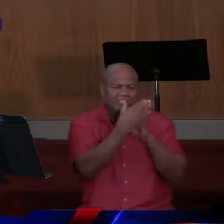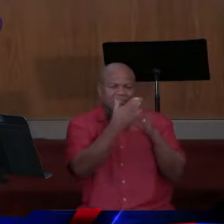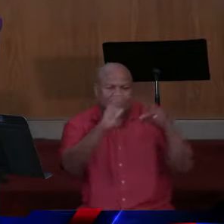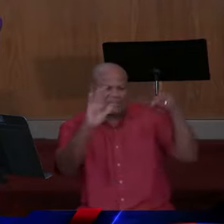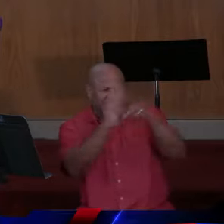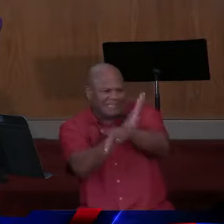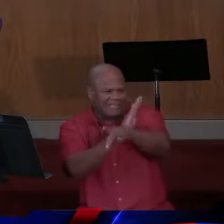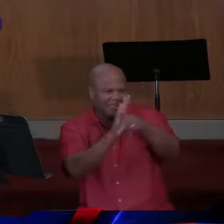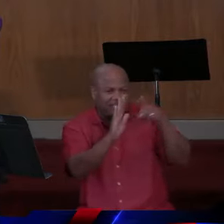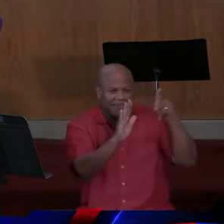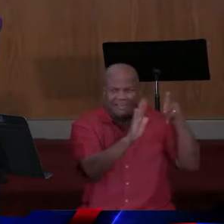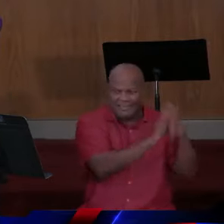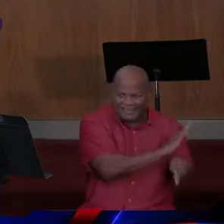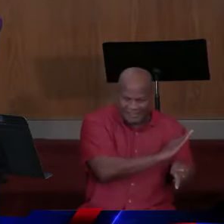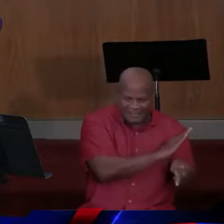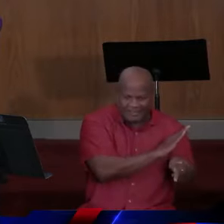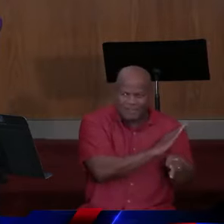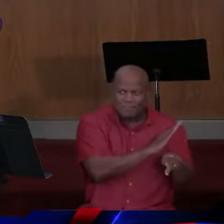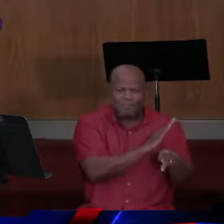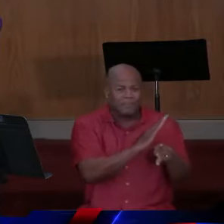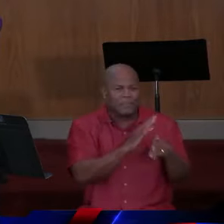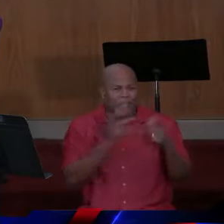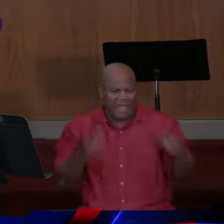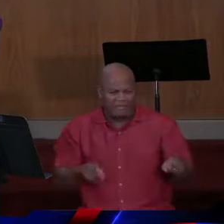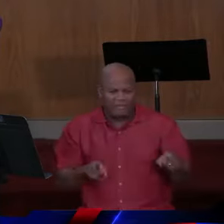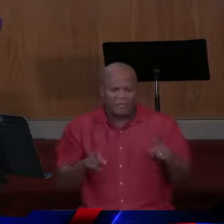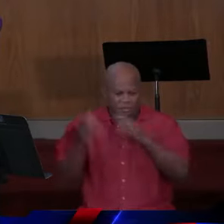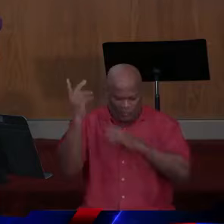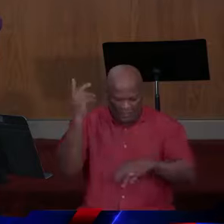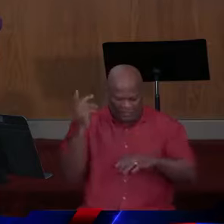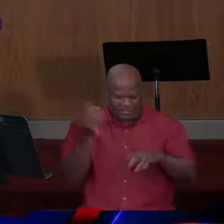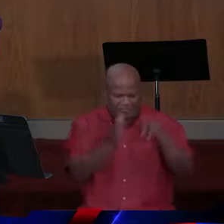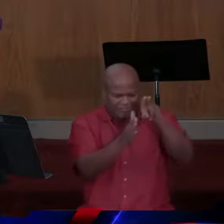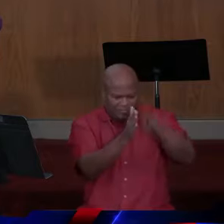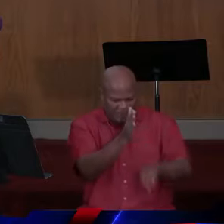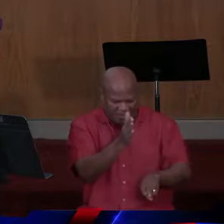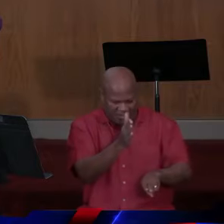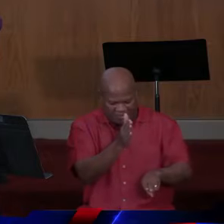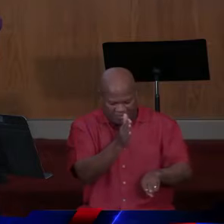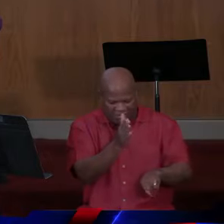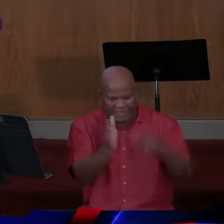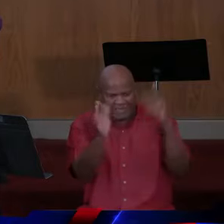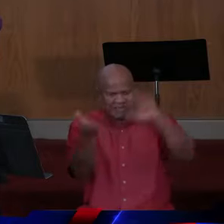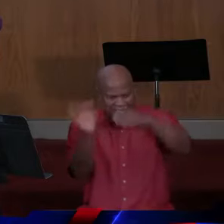But our sin divides us. Christ's death, burial, and resurrection unites us.